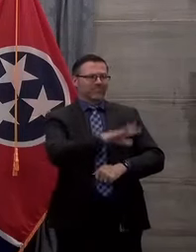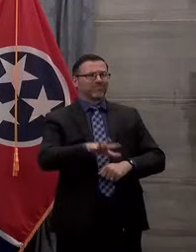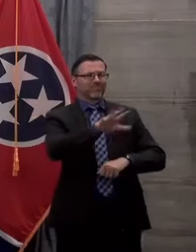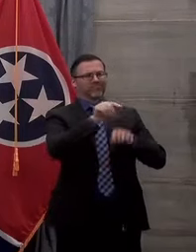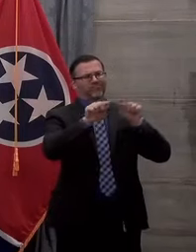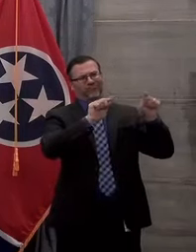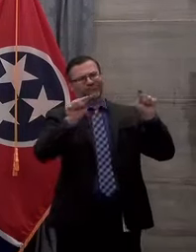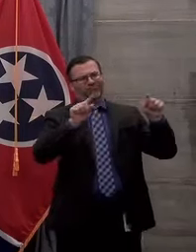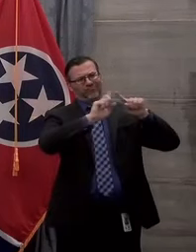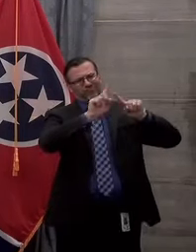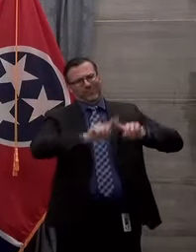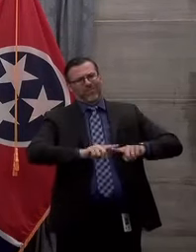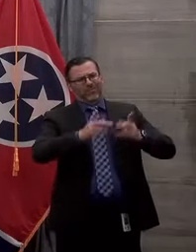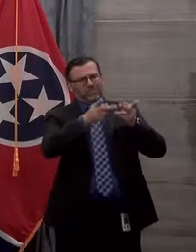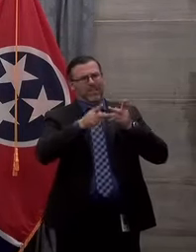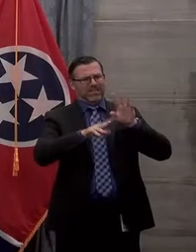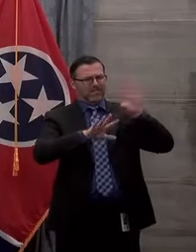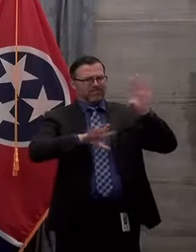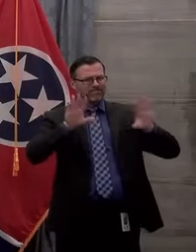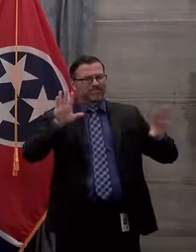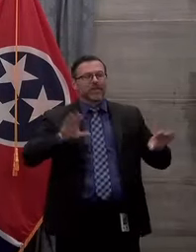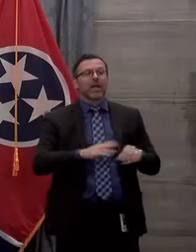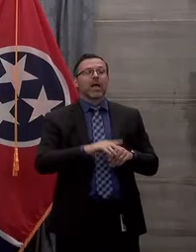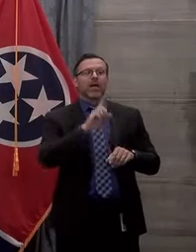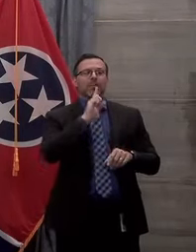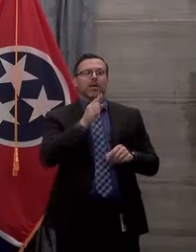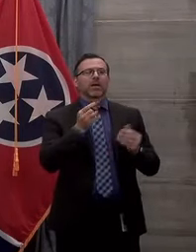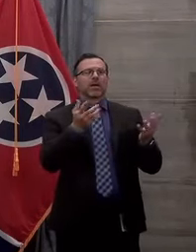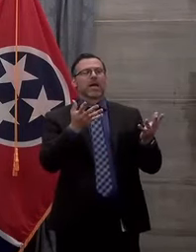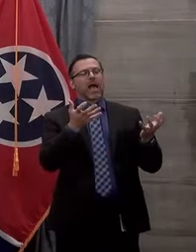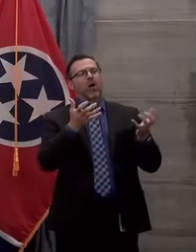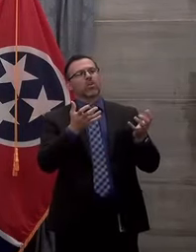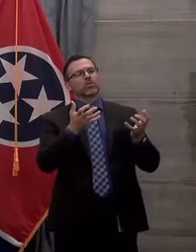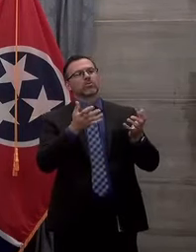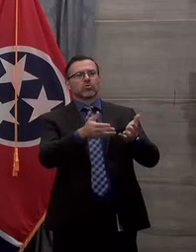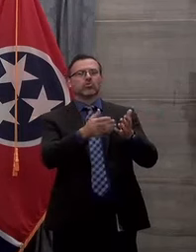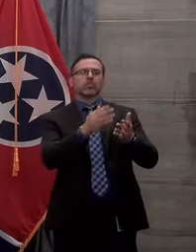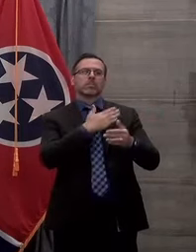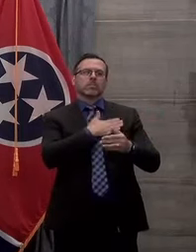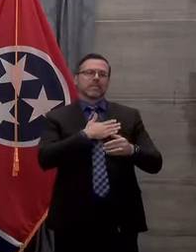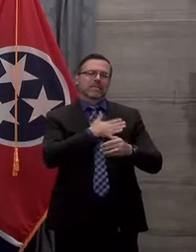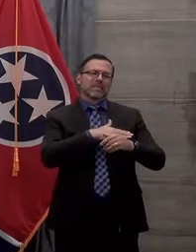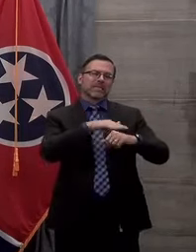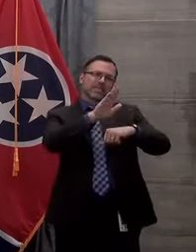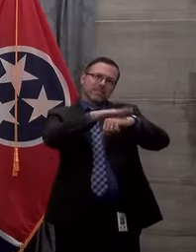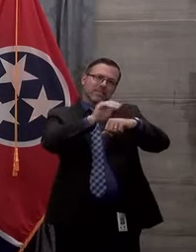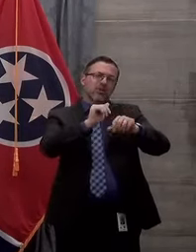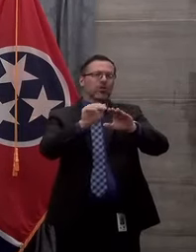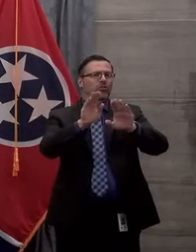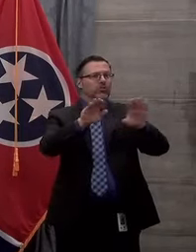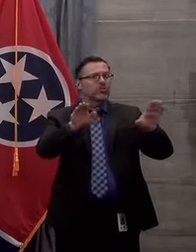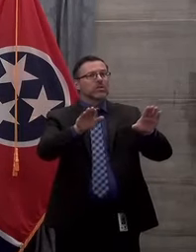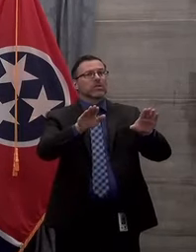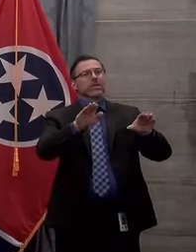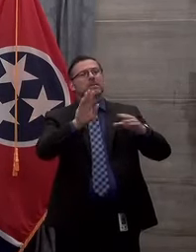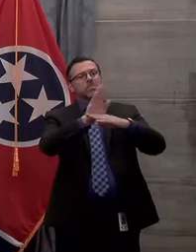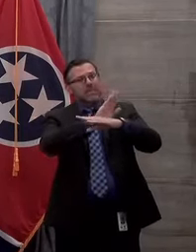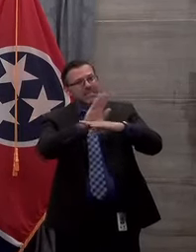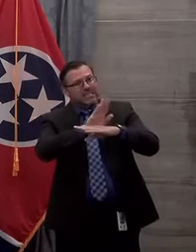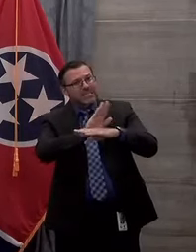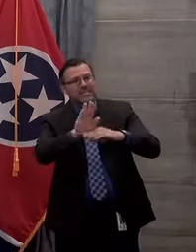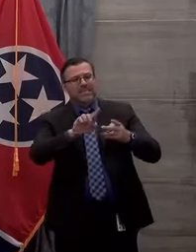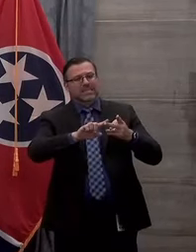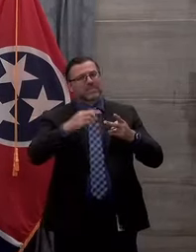virus. But I want to call on Tennessee businesses today. We invite employers, especially those